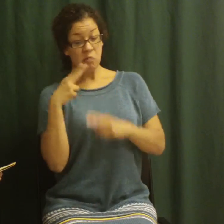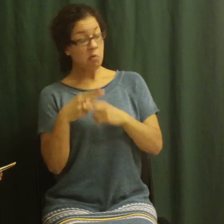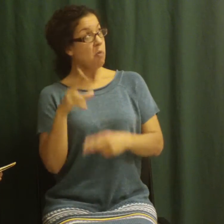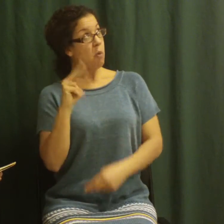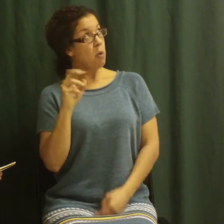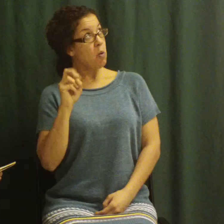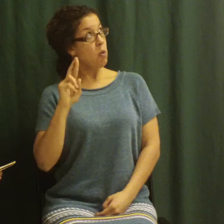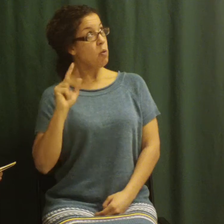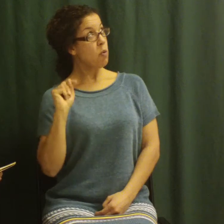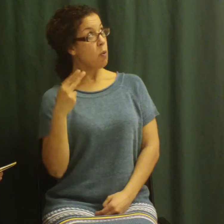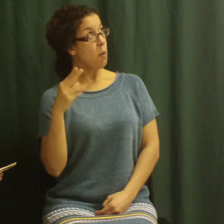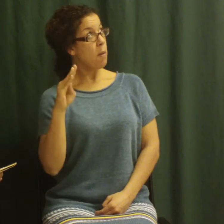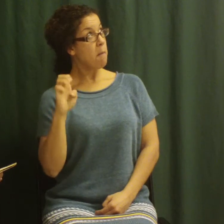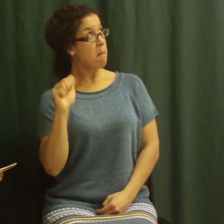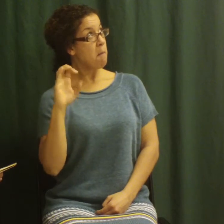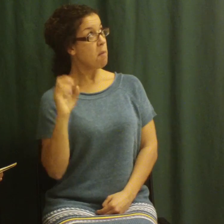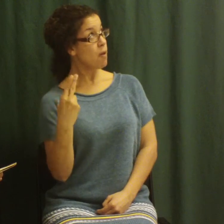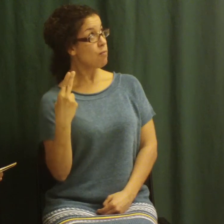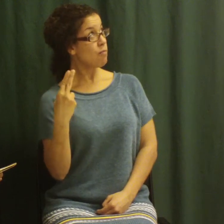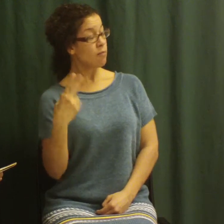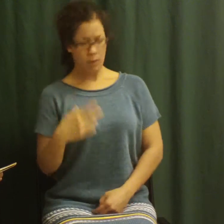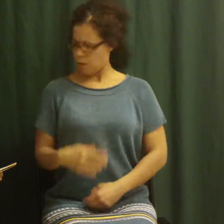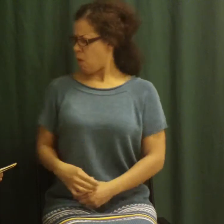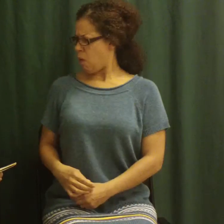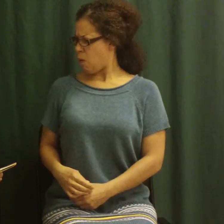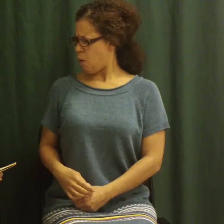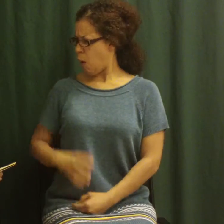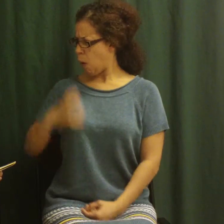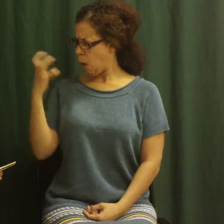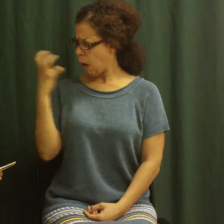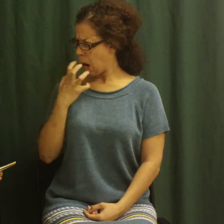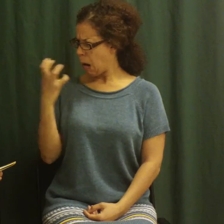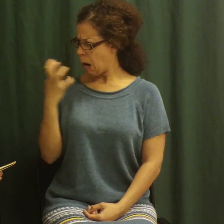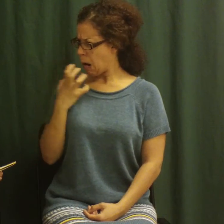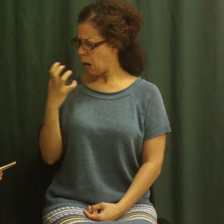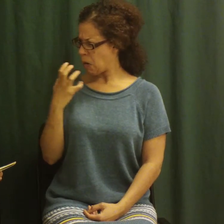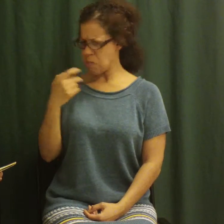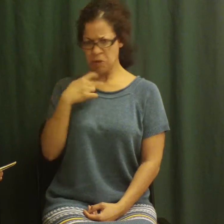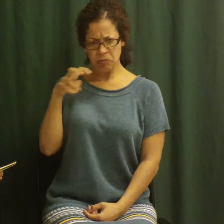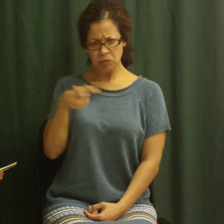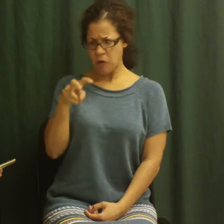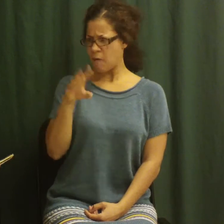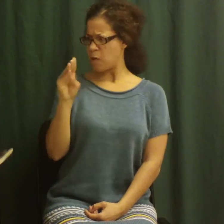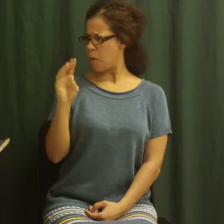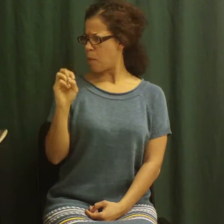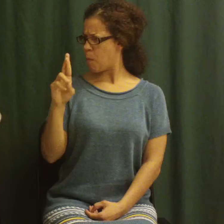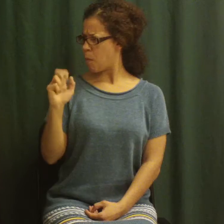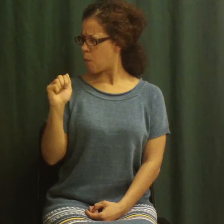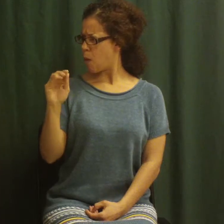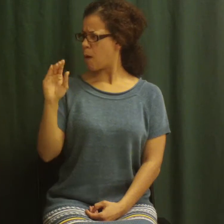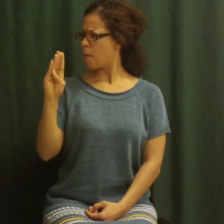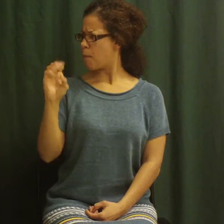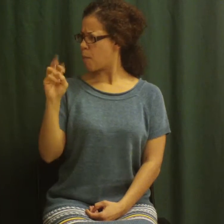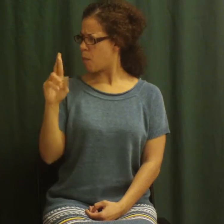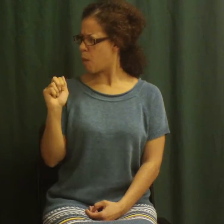me timbers," the pirate said. "We must have taken a wrong turn at Bora Bora."